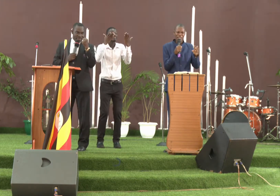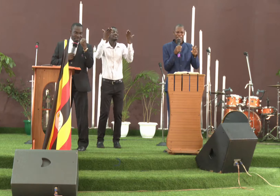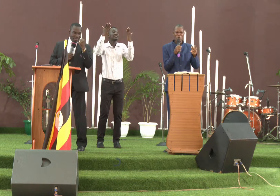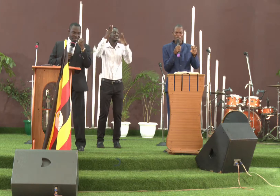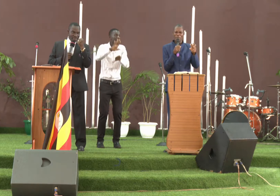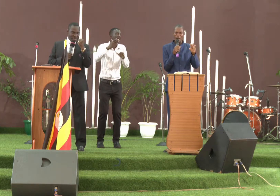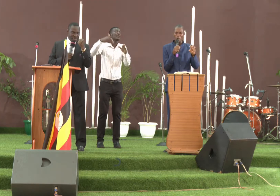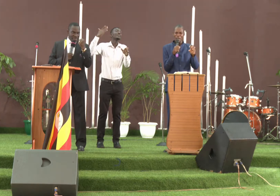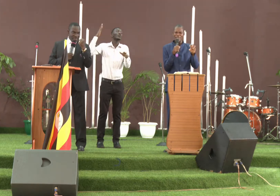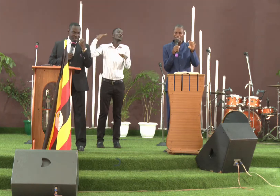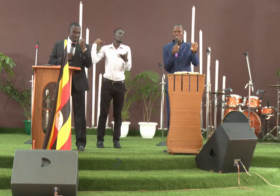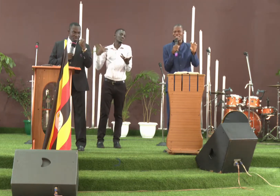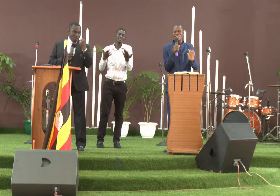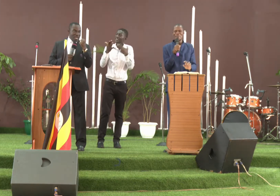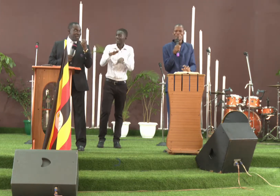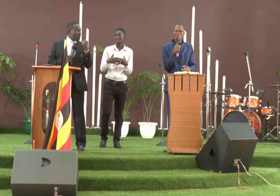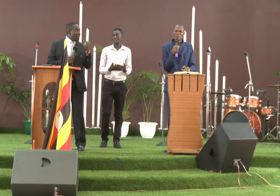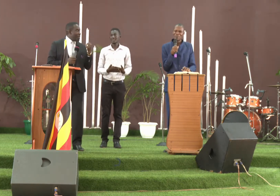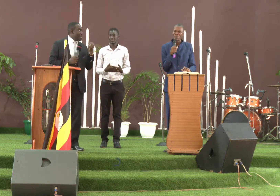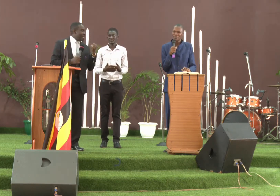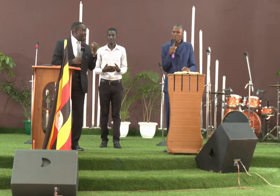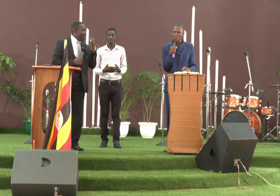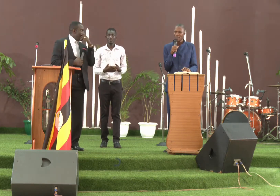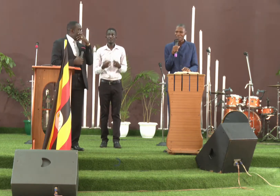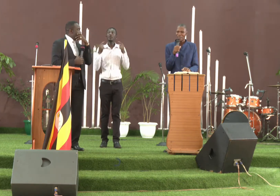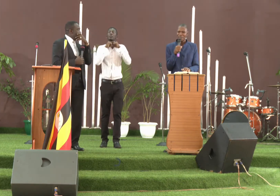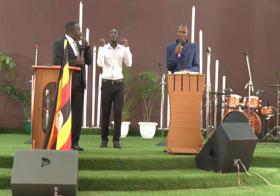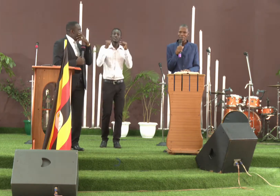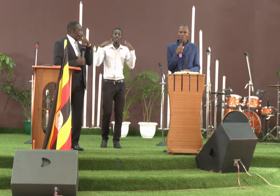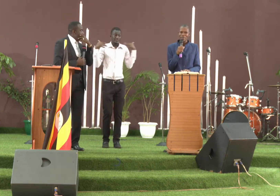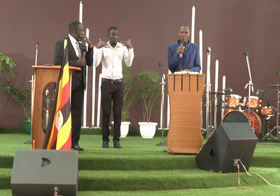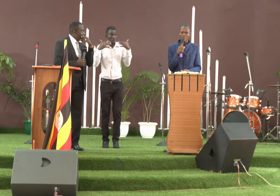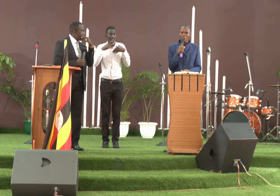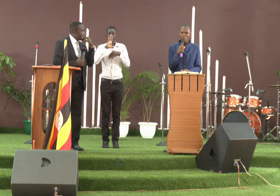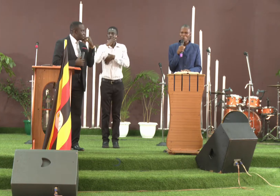People's minds are already bound and dead. You hear pastors that are so